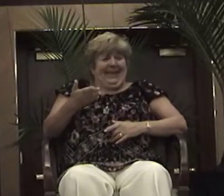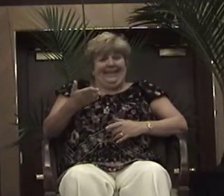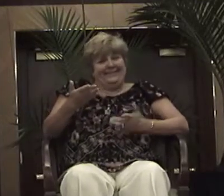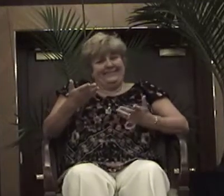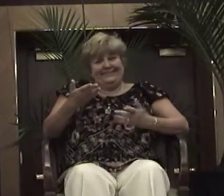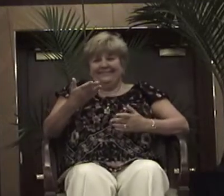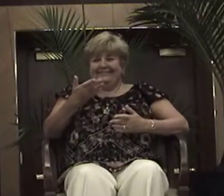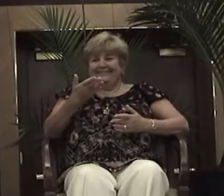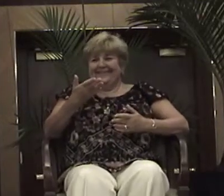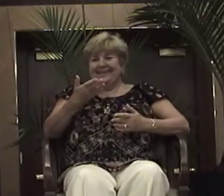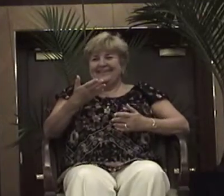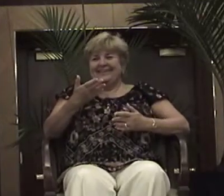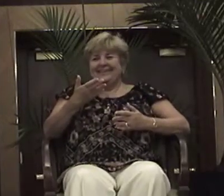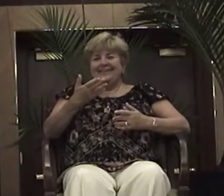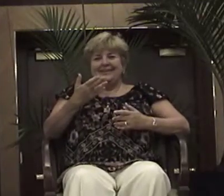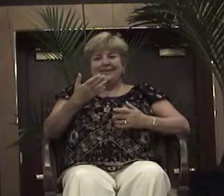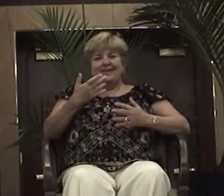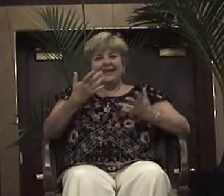by. It's not a mystery.